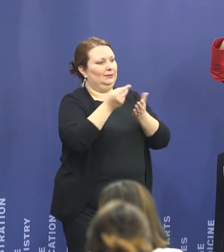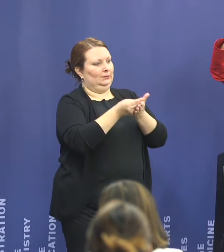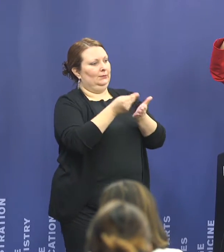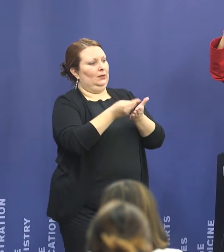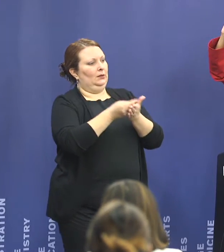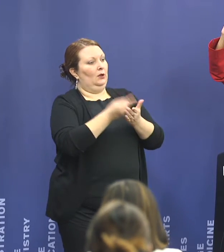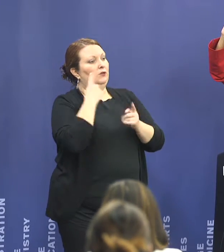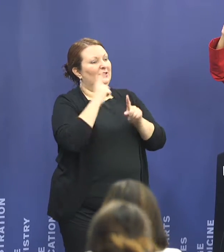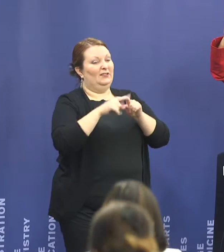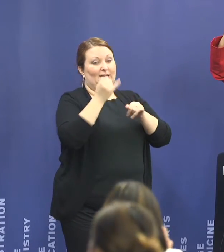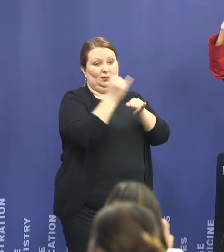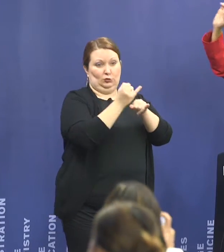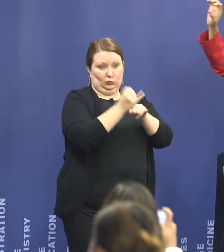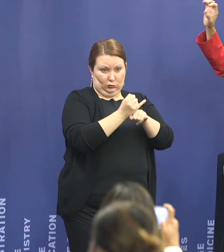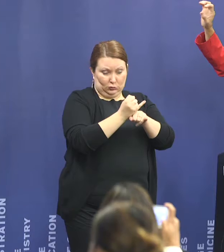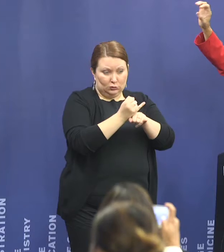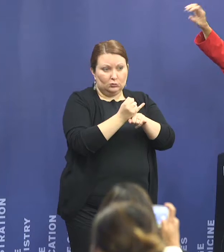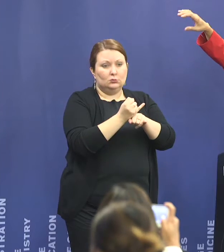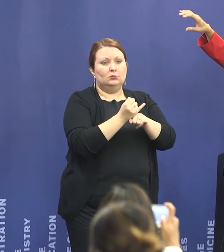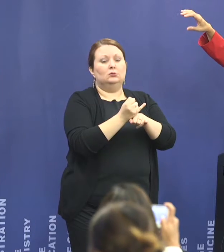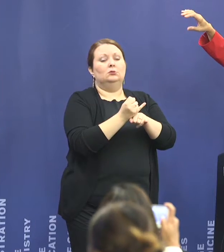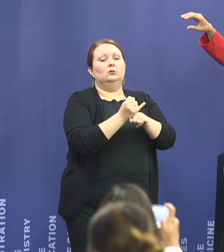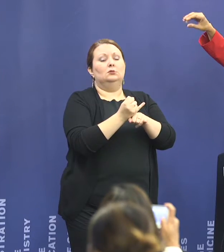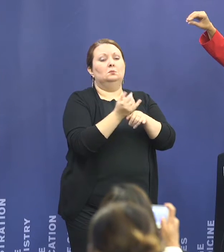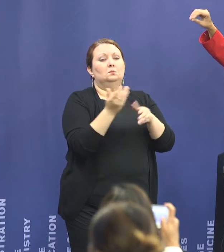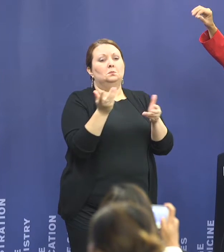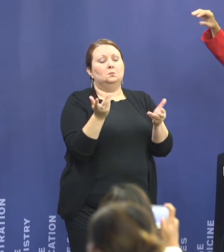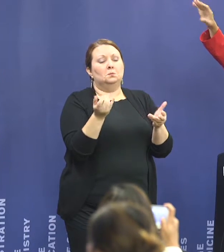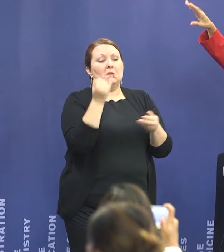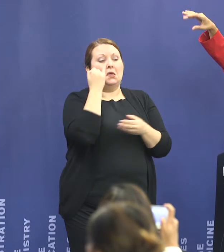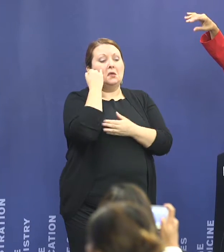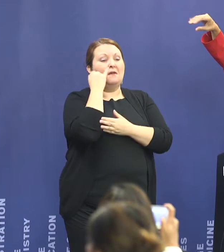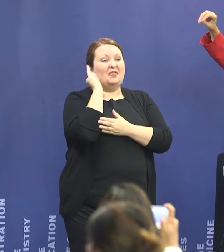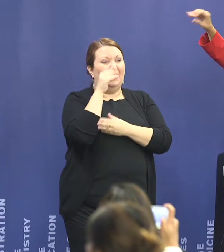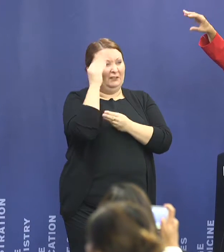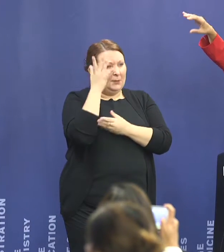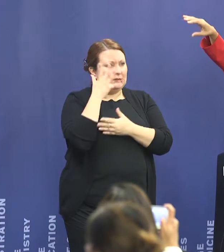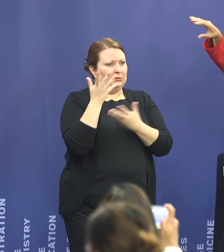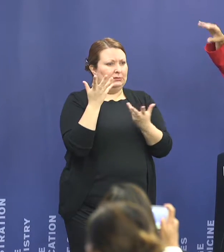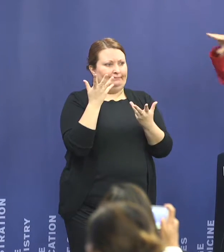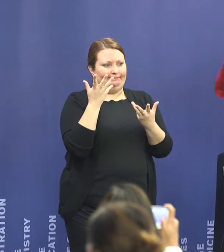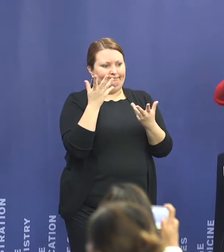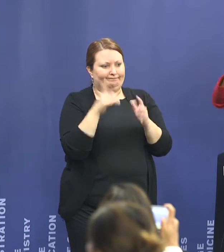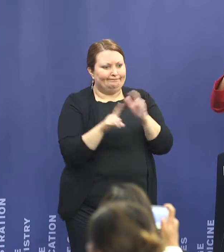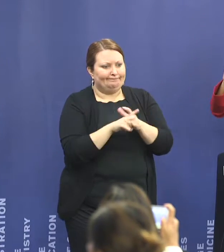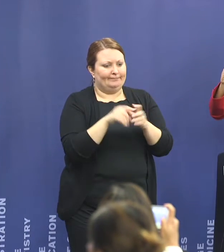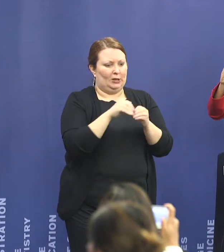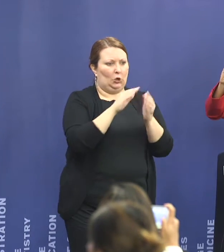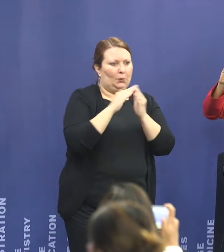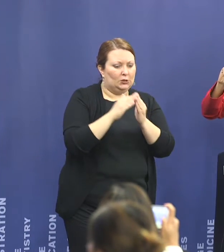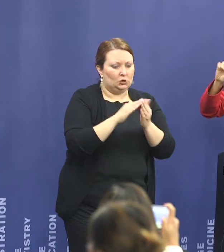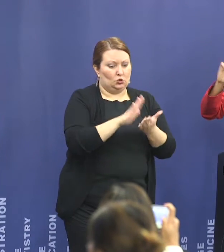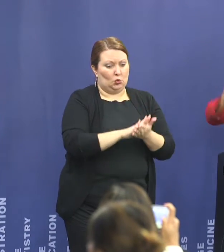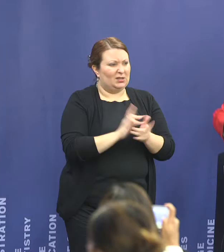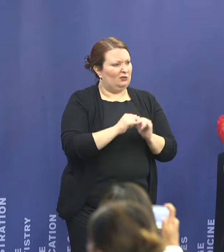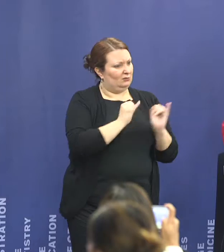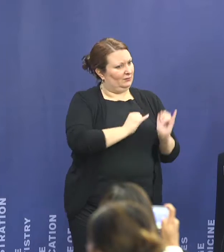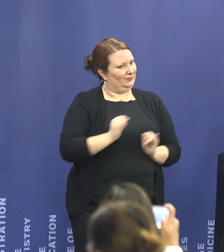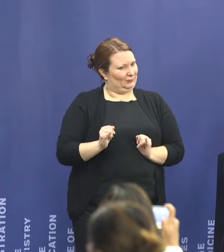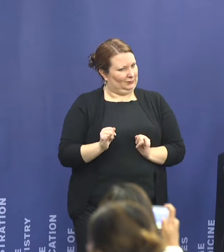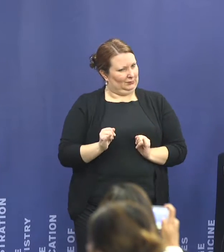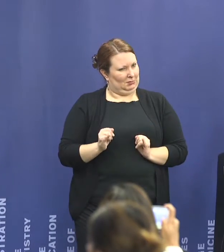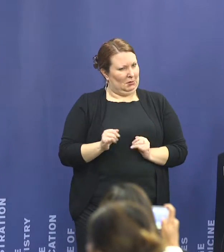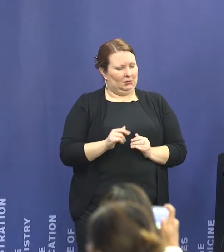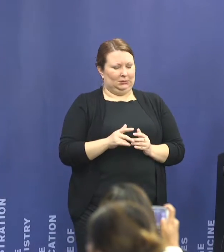in different institutions, whether it is in communities and schools, and also at the individual level. So it